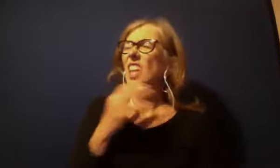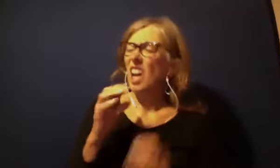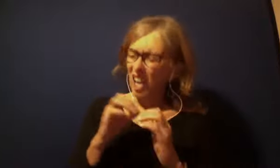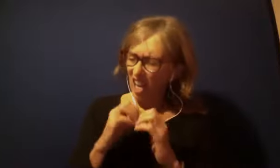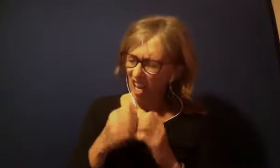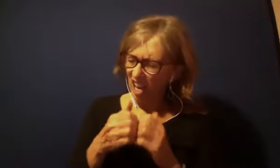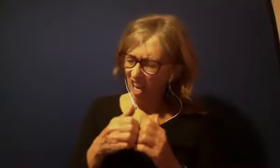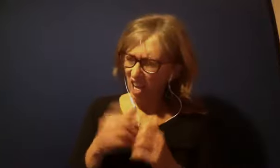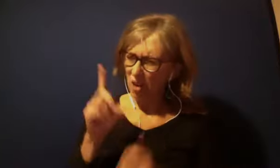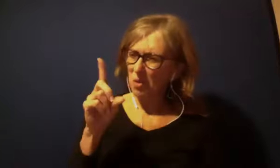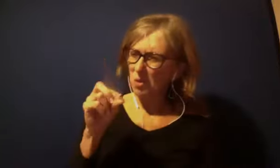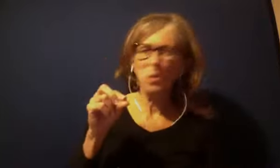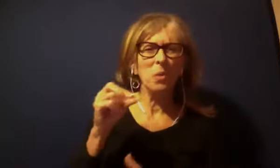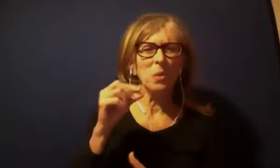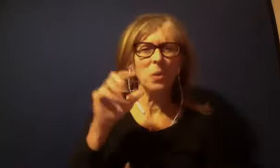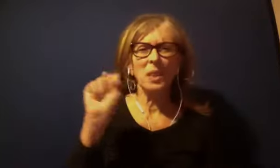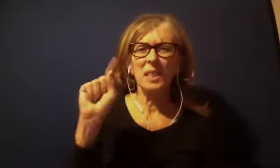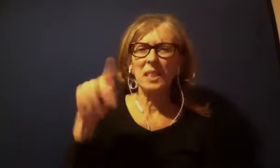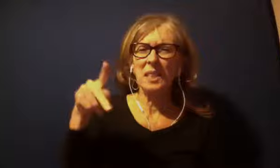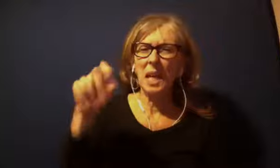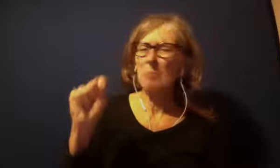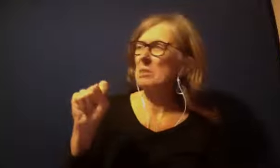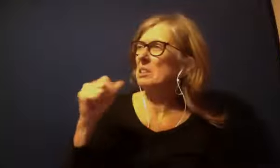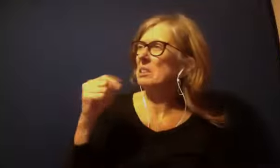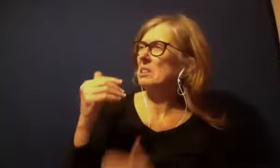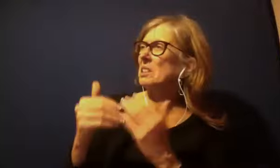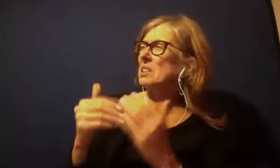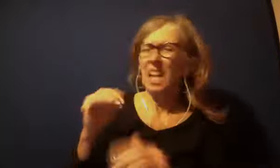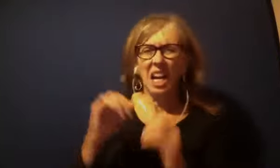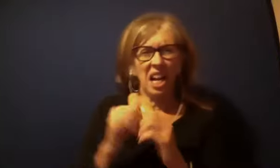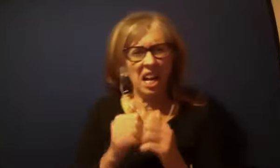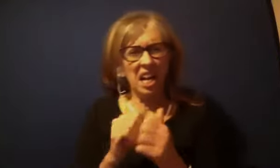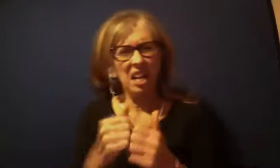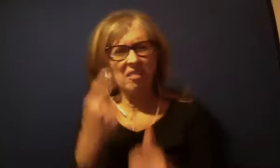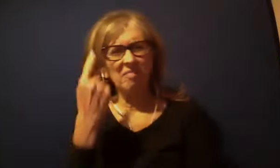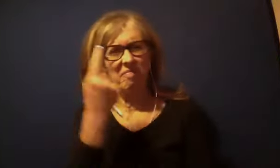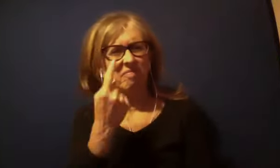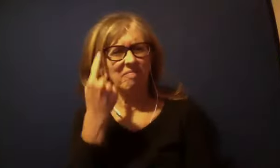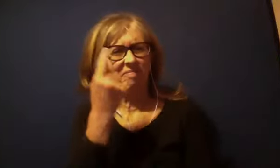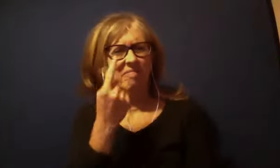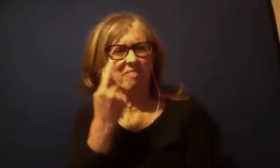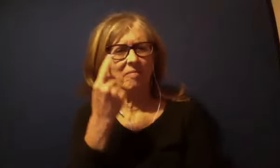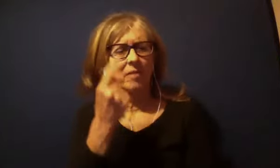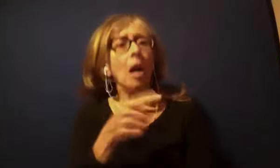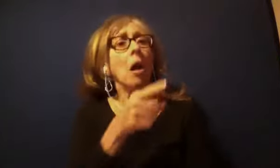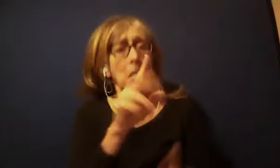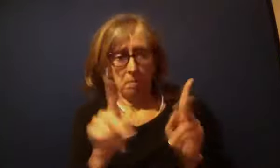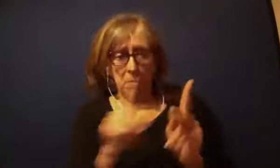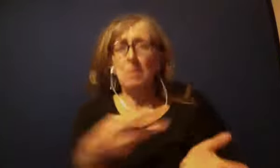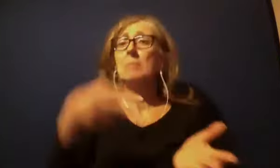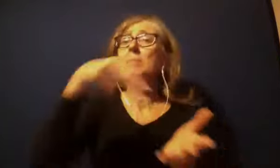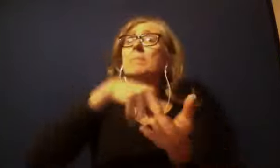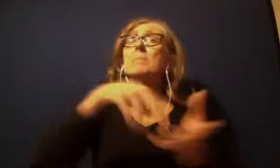steps. Like, what is it that you do in this program? Because they were sharing, they were beautiful shares, but what do